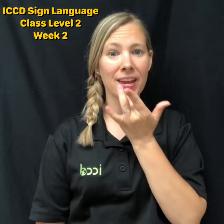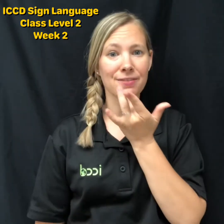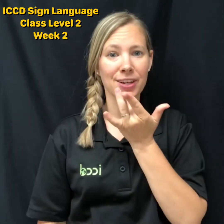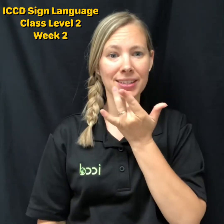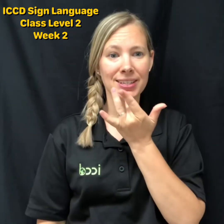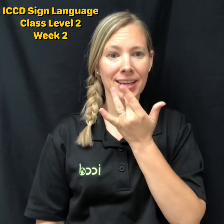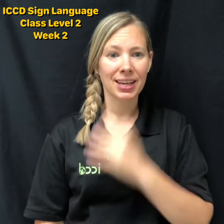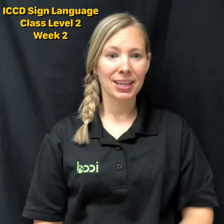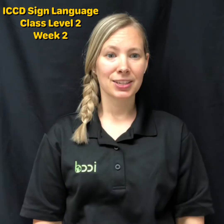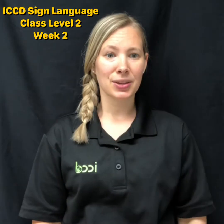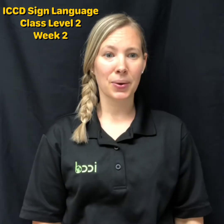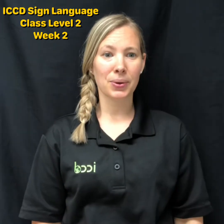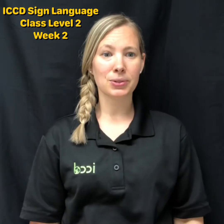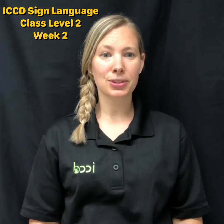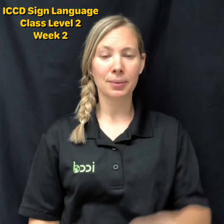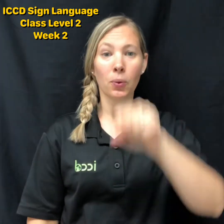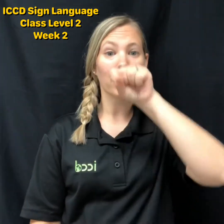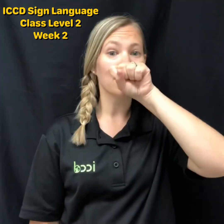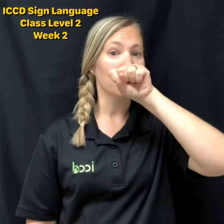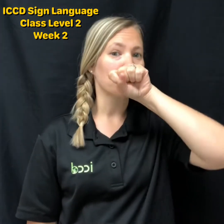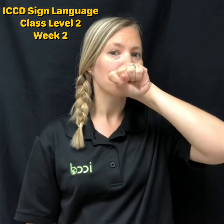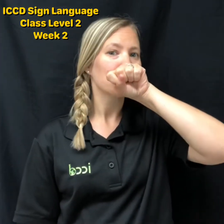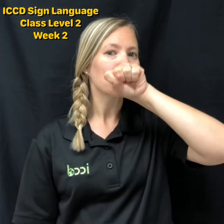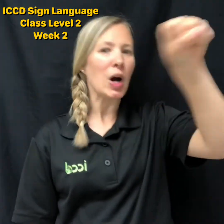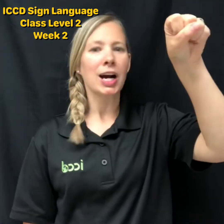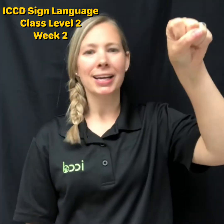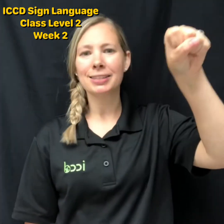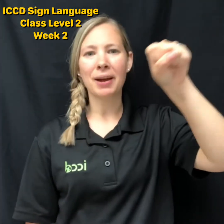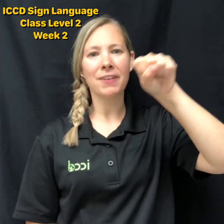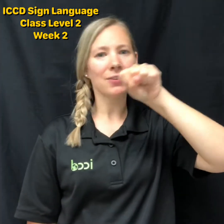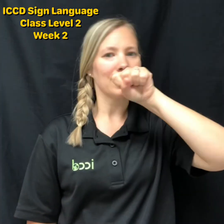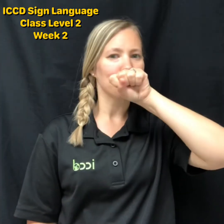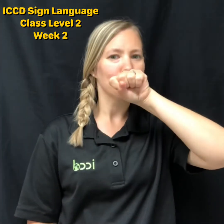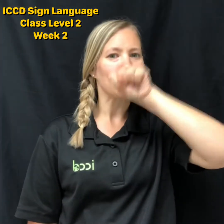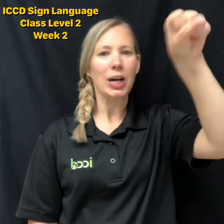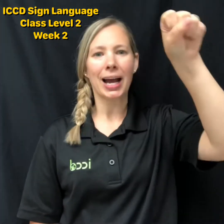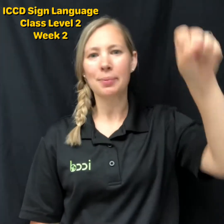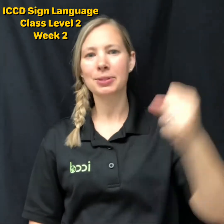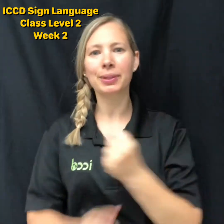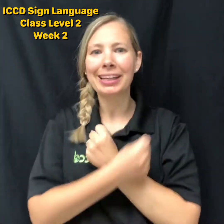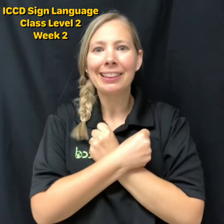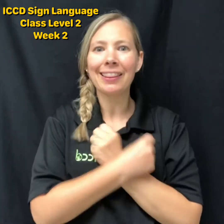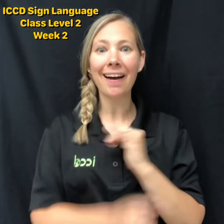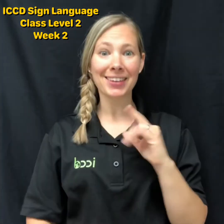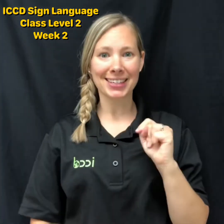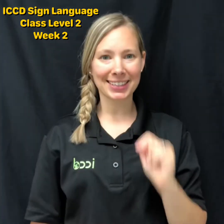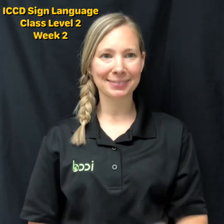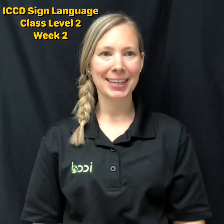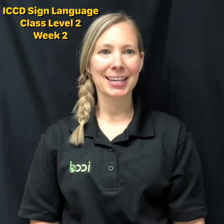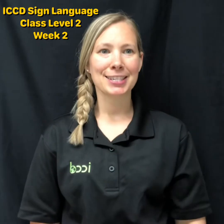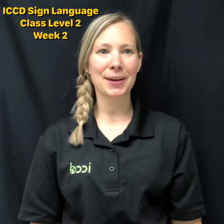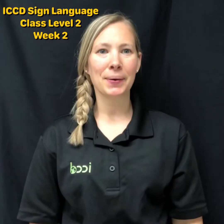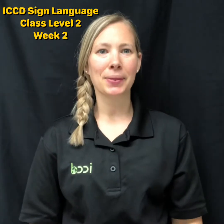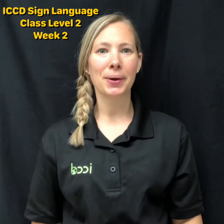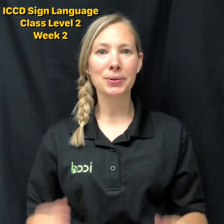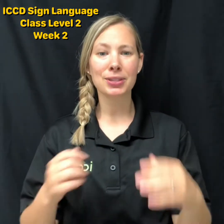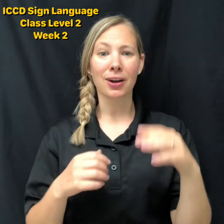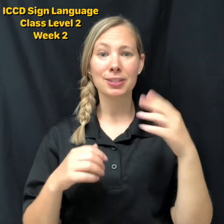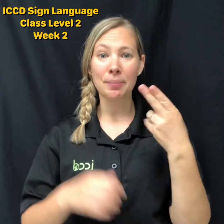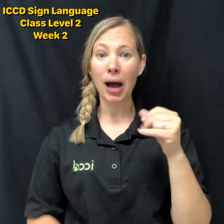favorite. So those are some, or this one, it's my favorite, I absolutely love it. So those are some